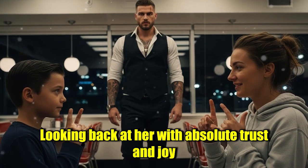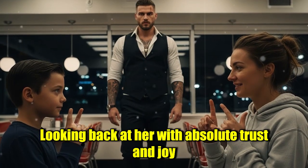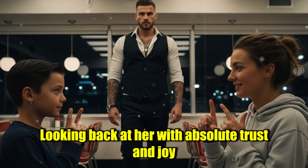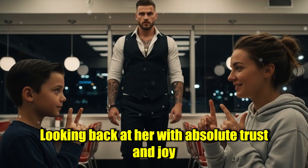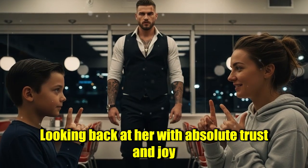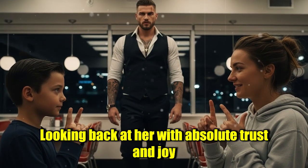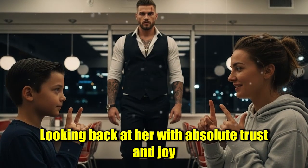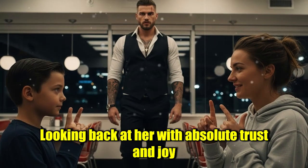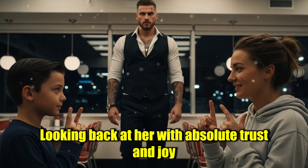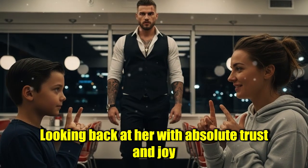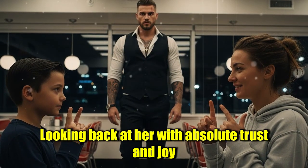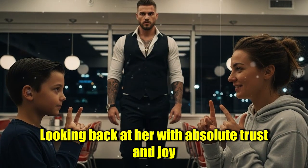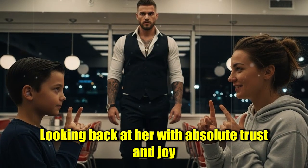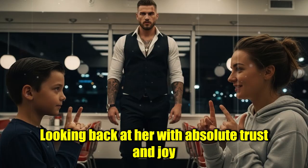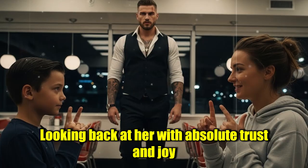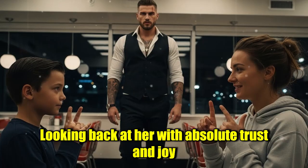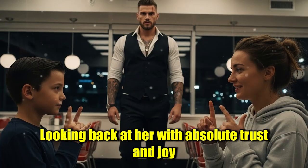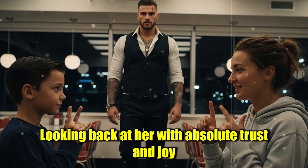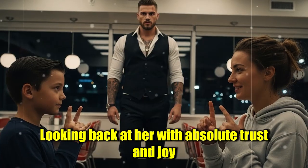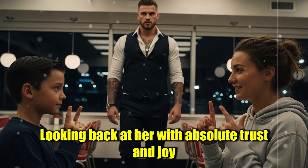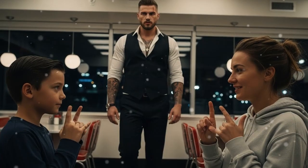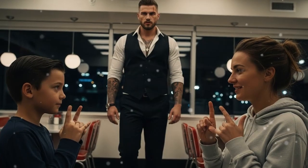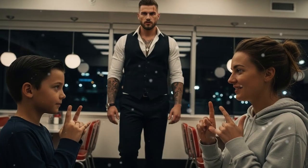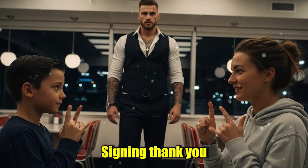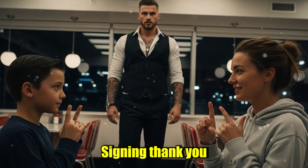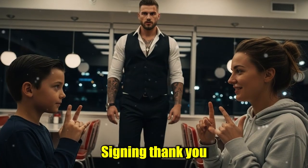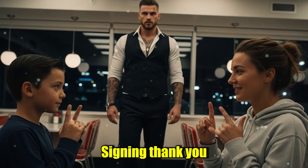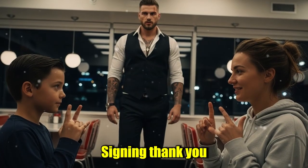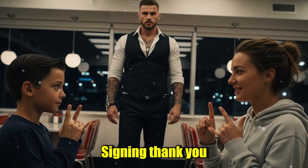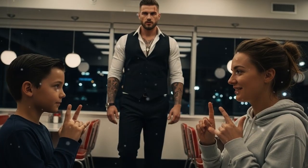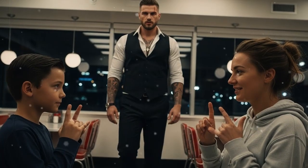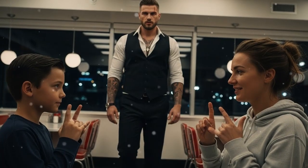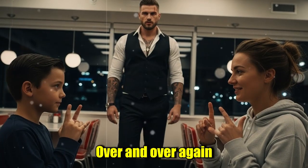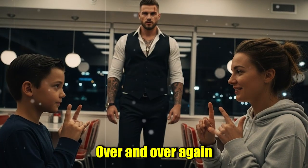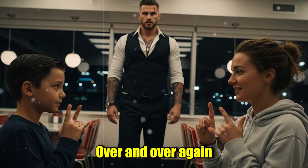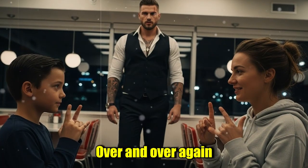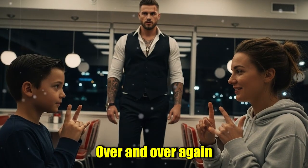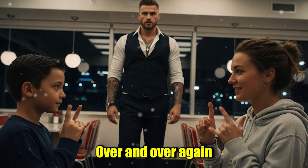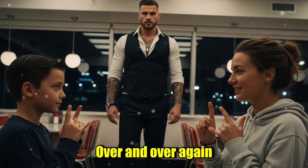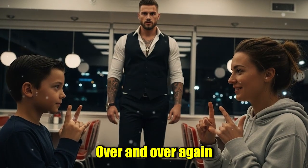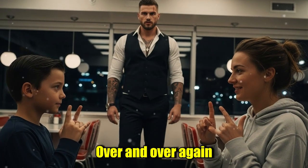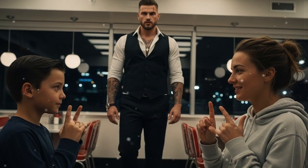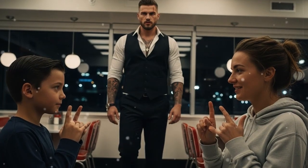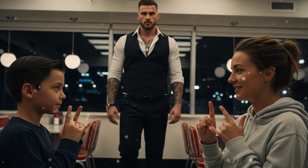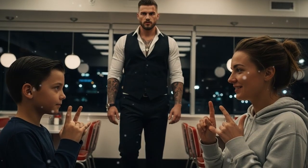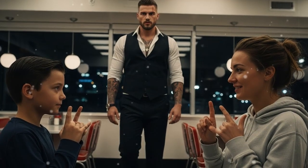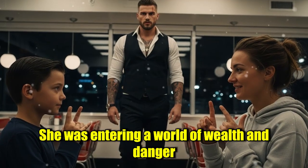sight of Luca looking back at her with absolute trust and joy, signing thank you, over and over again. She